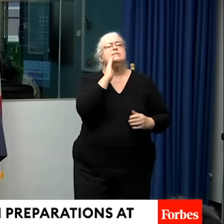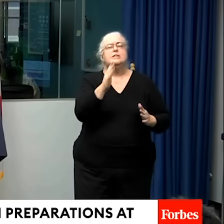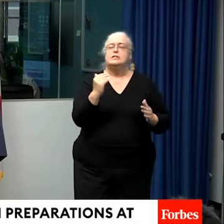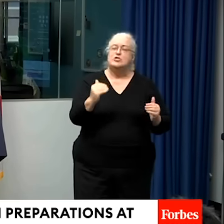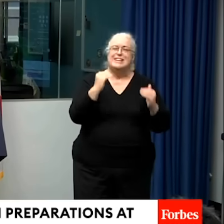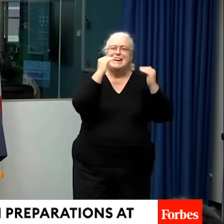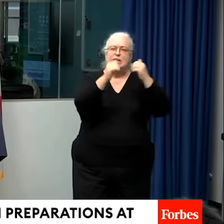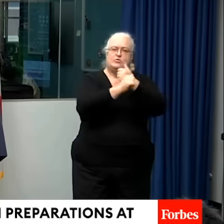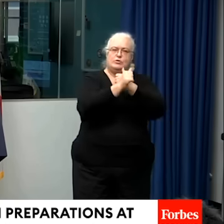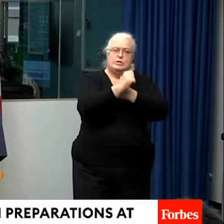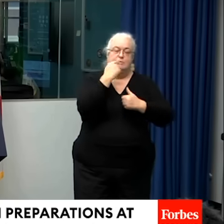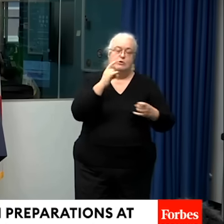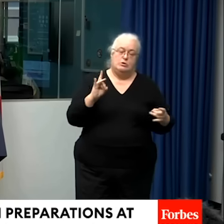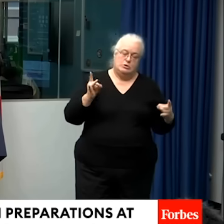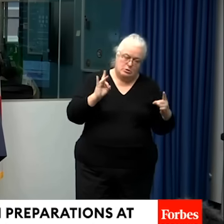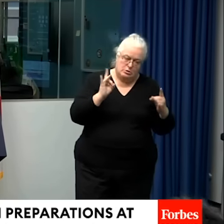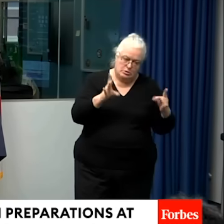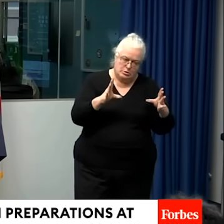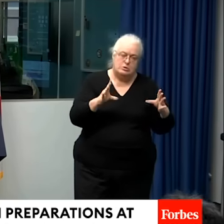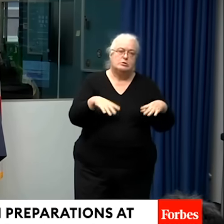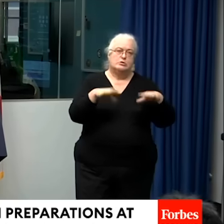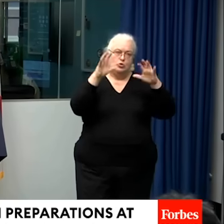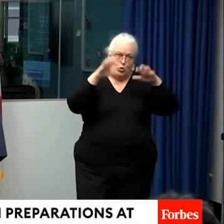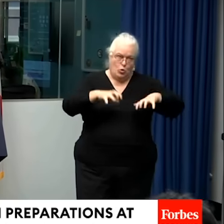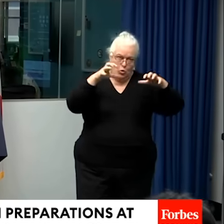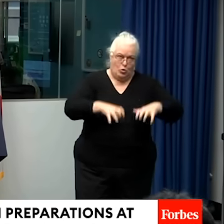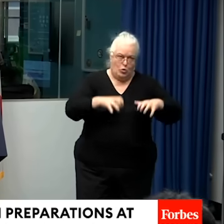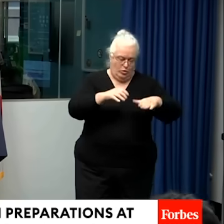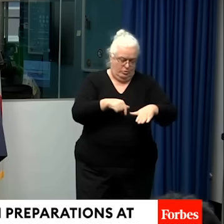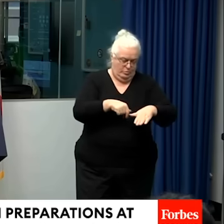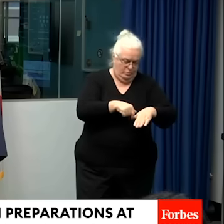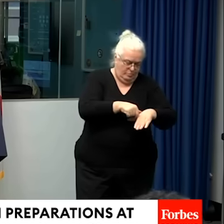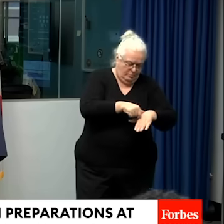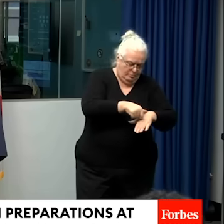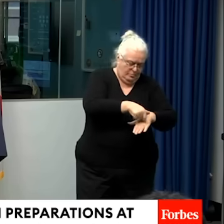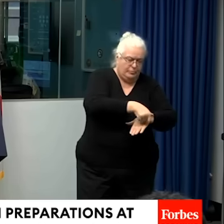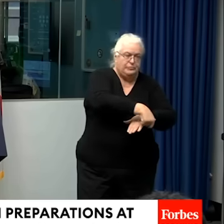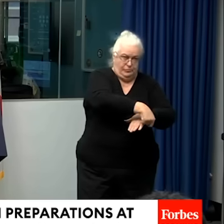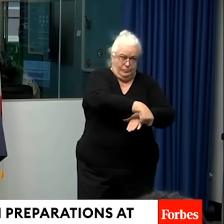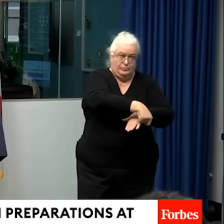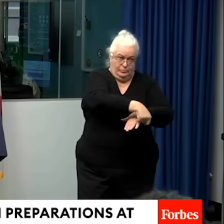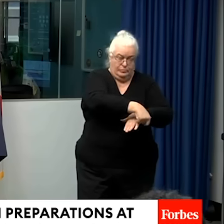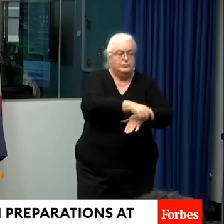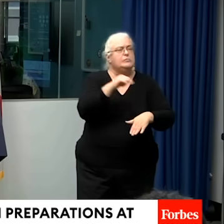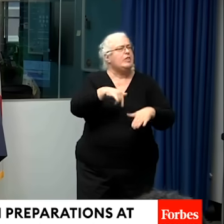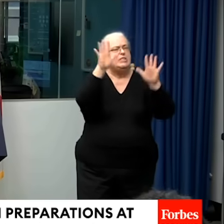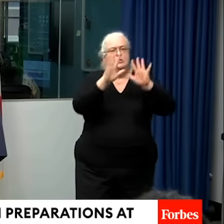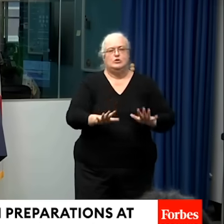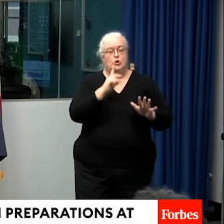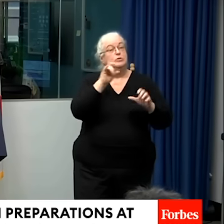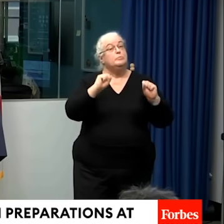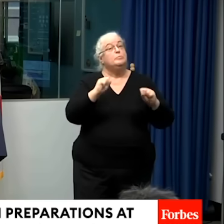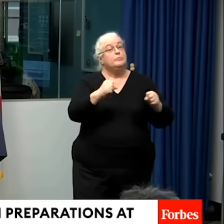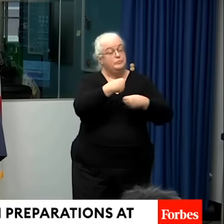severe thunderstorms across the Florida Panhandle, Big Bend, Nature Coast, and through the Suwannee River Valley. These storms are going to be capable